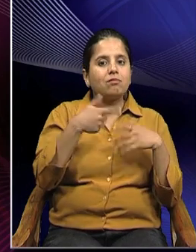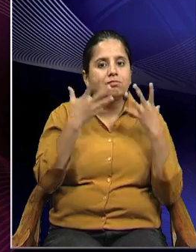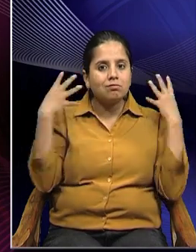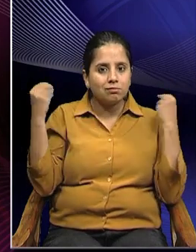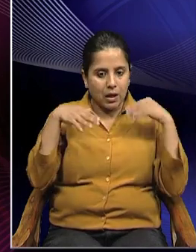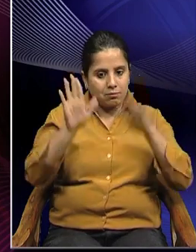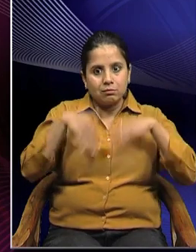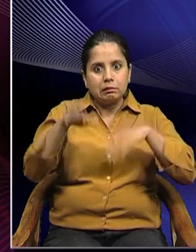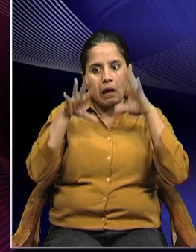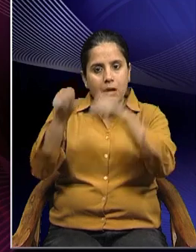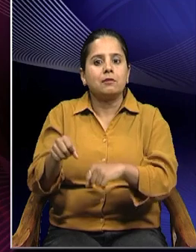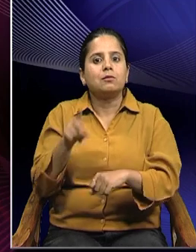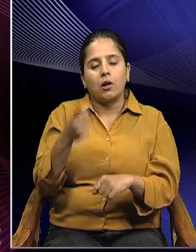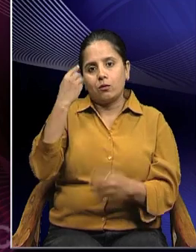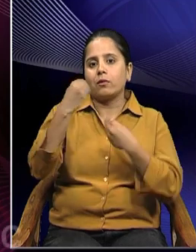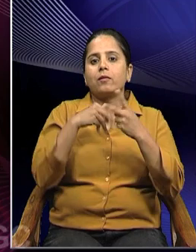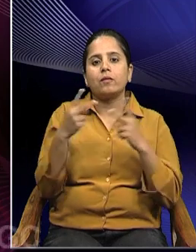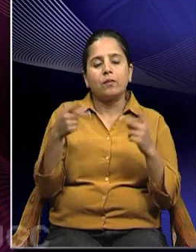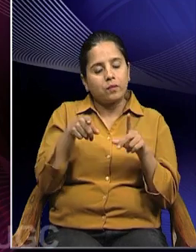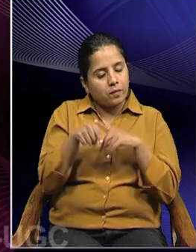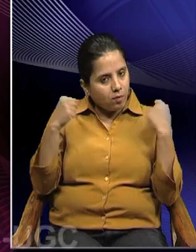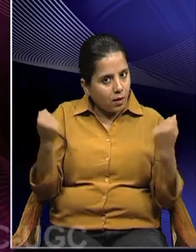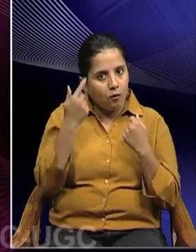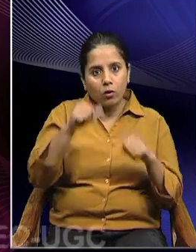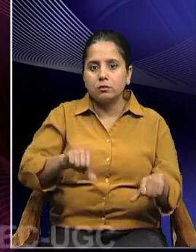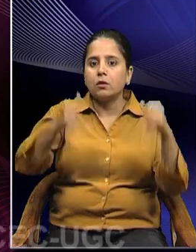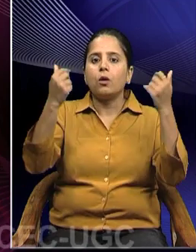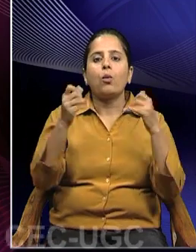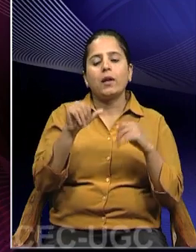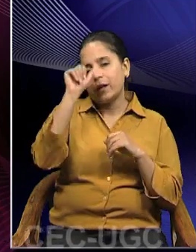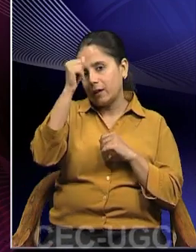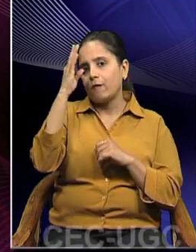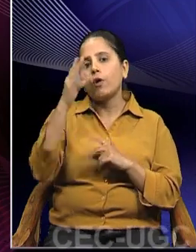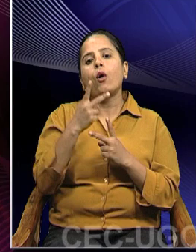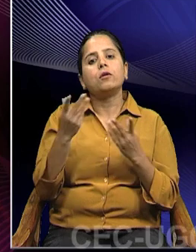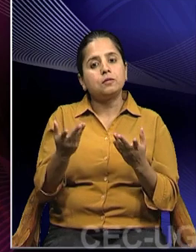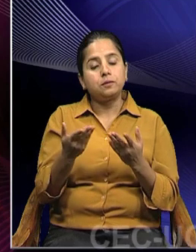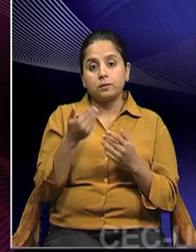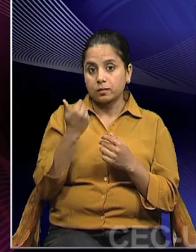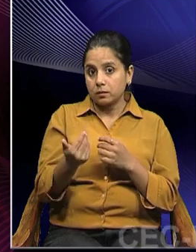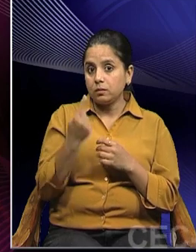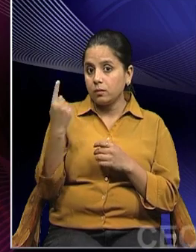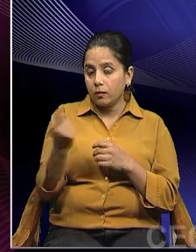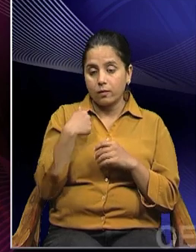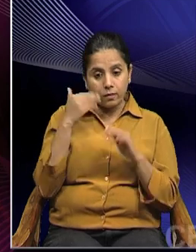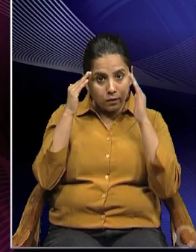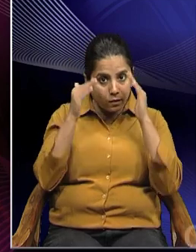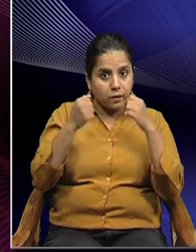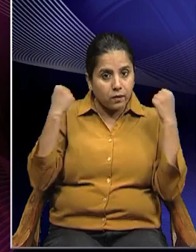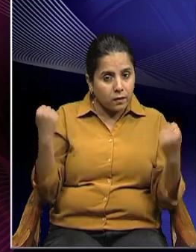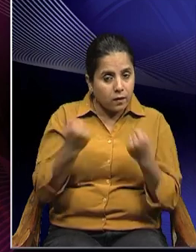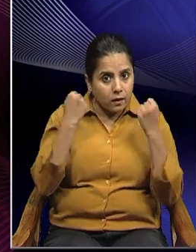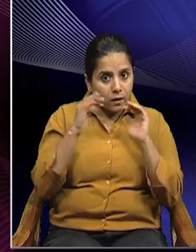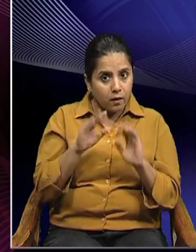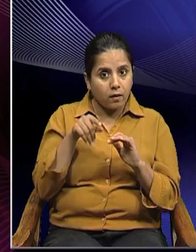effort. The relentless efforts are basically the key to success in Indian philosophy. So, only through the dedicated efforts